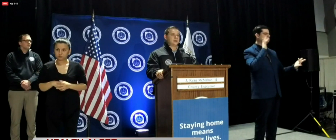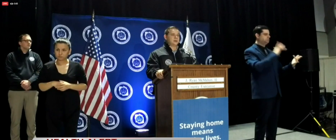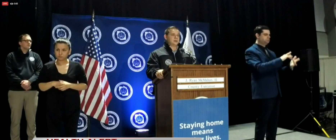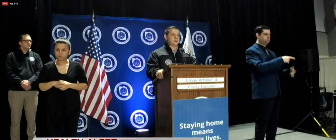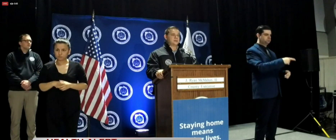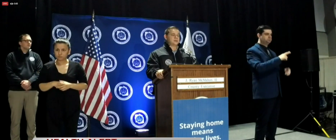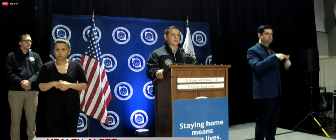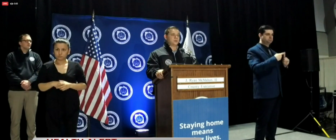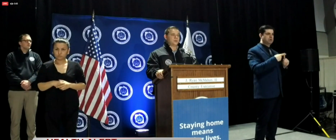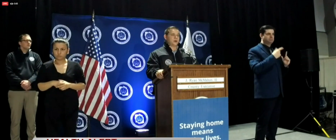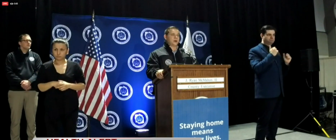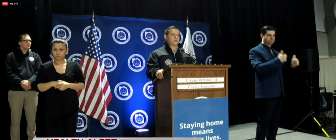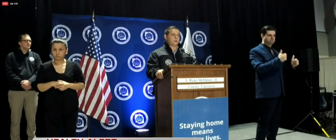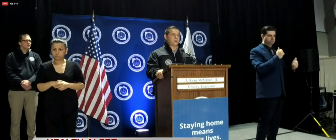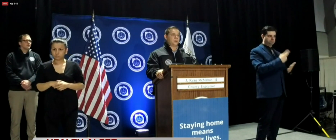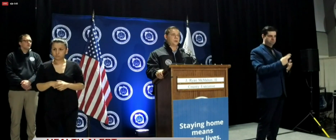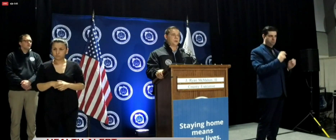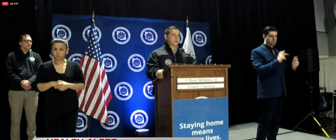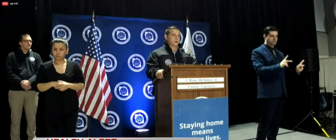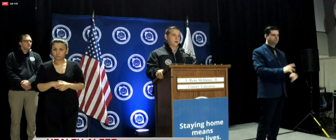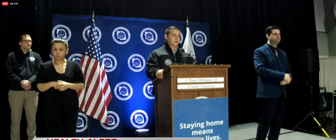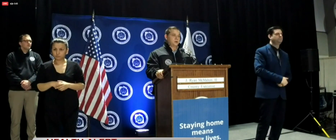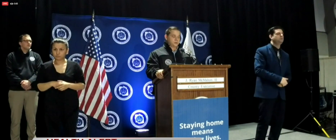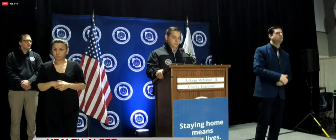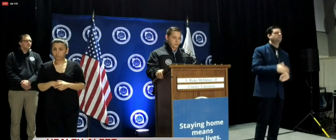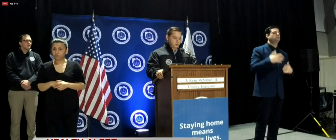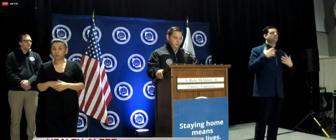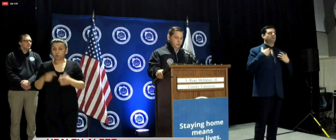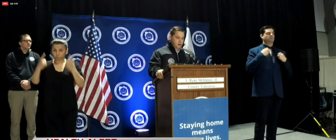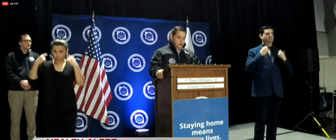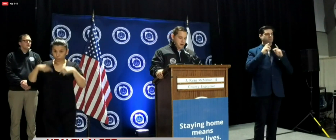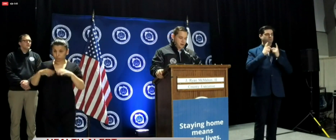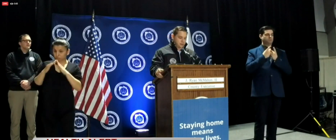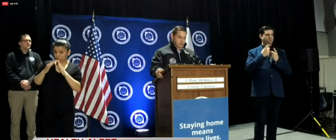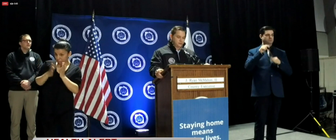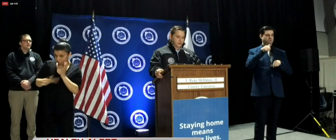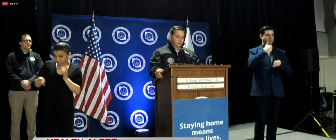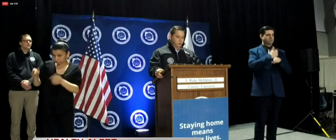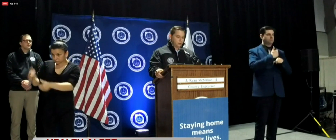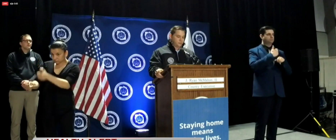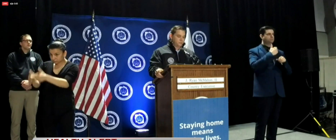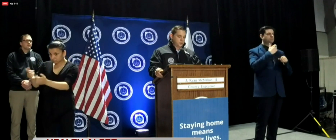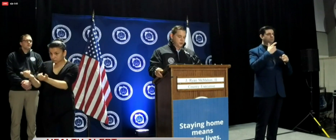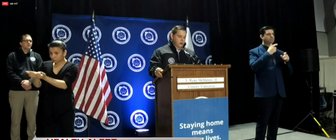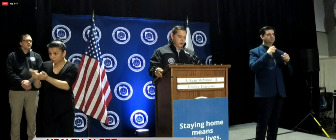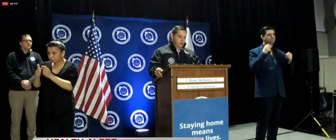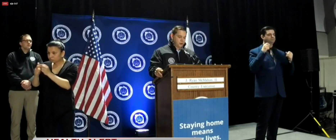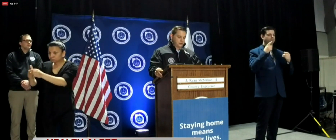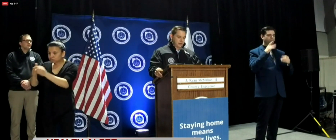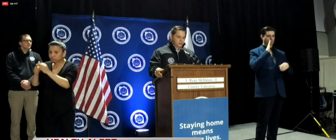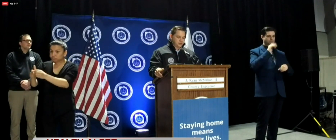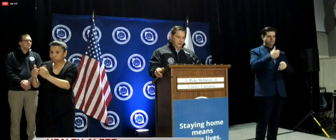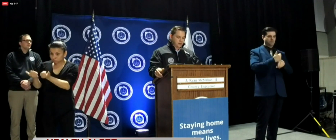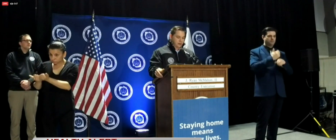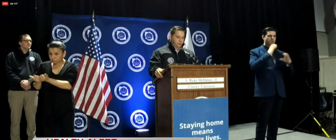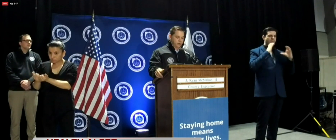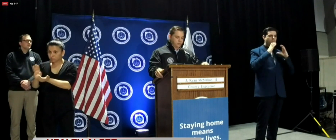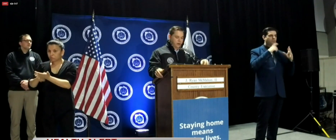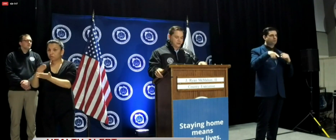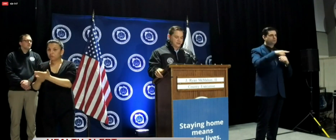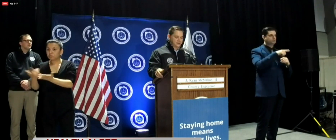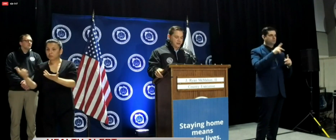as necessary with our health department nurses. That's very important, and this helps us out in